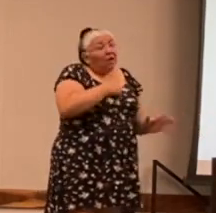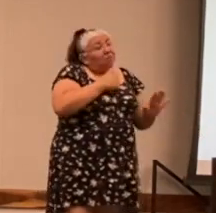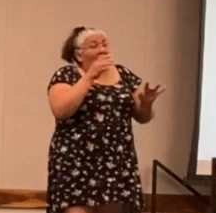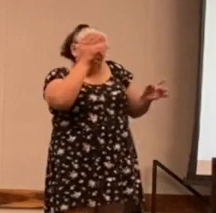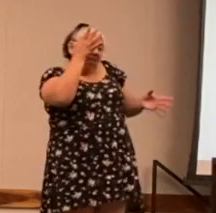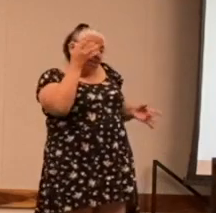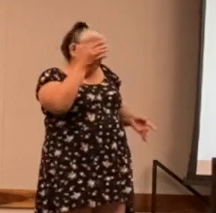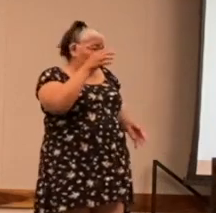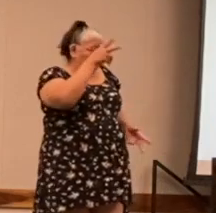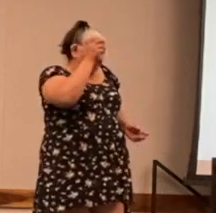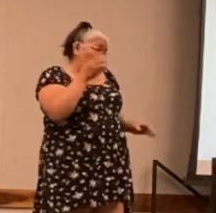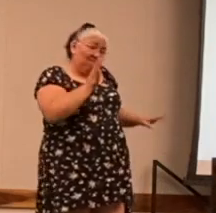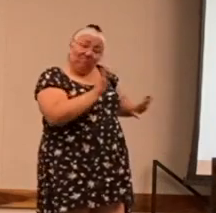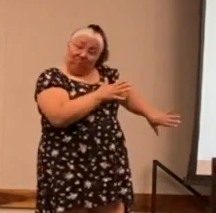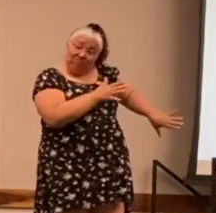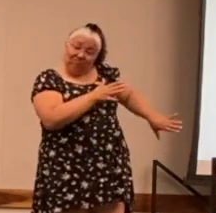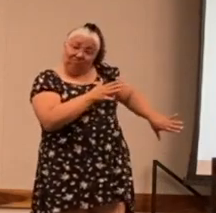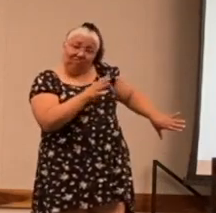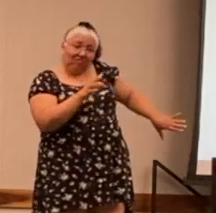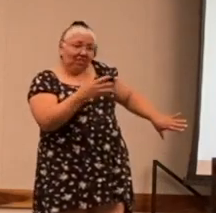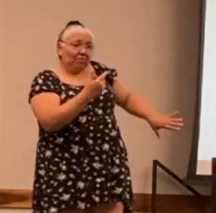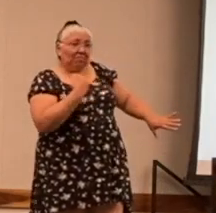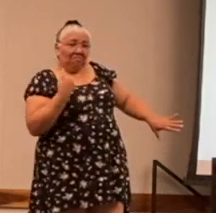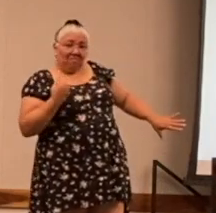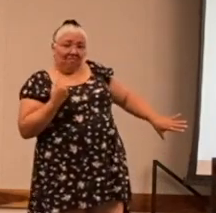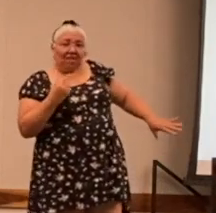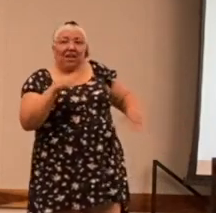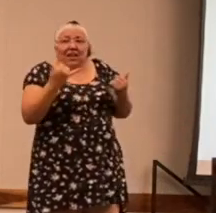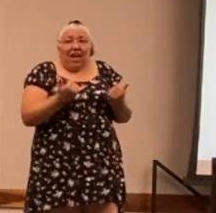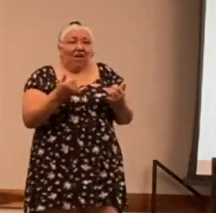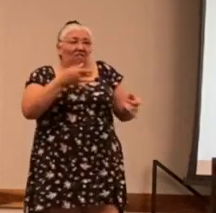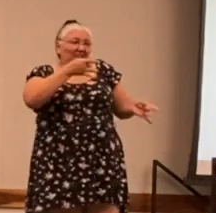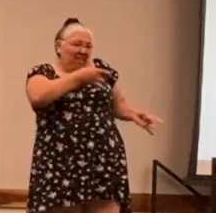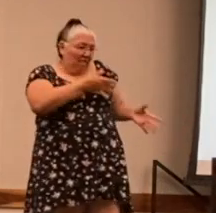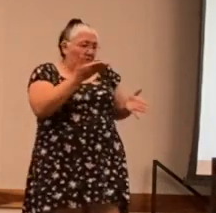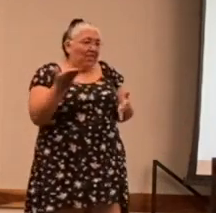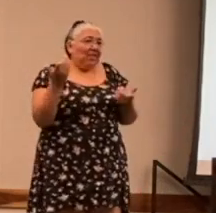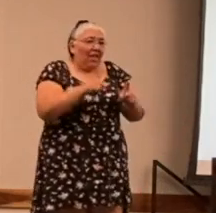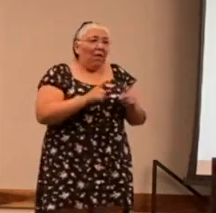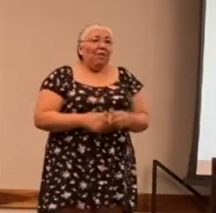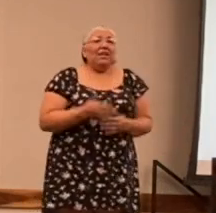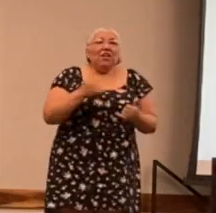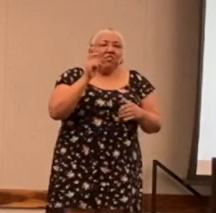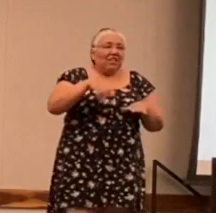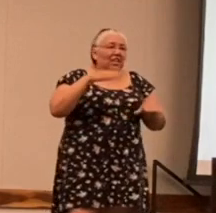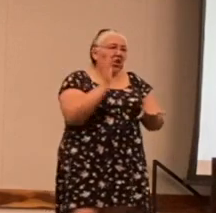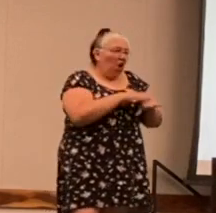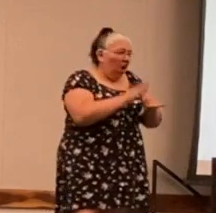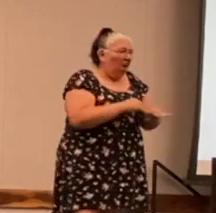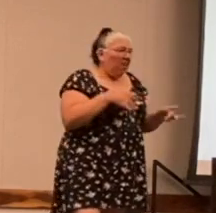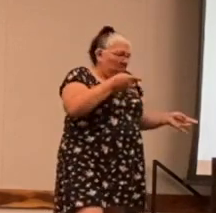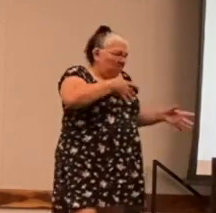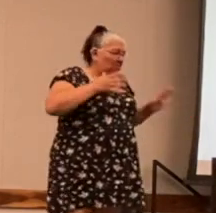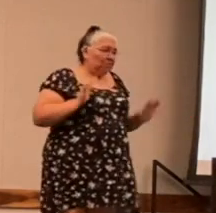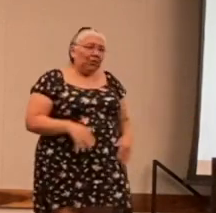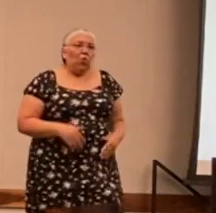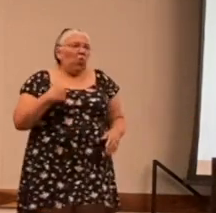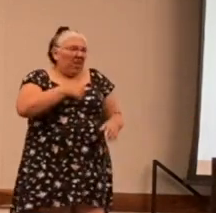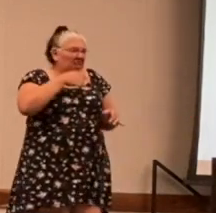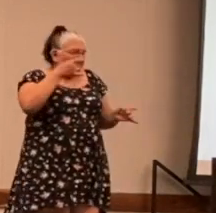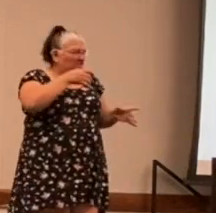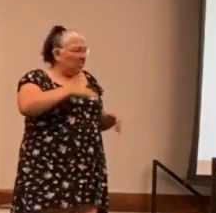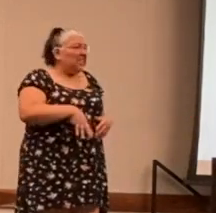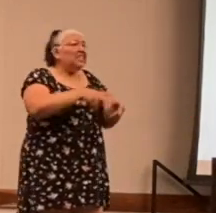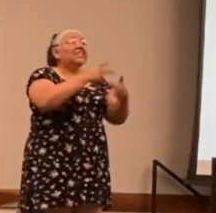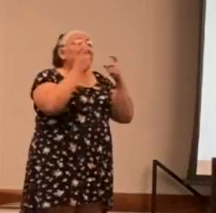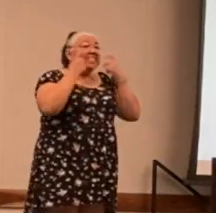evil, get away from me, right? That's what you got to do. When evil things come your way, you need to call it out, right? We need to detest it. Sin